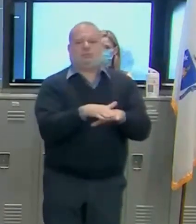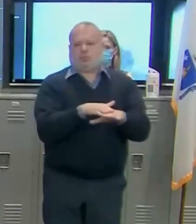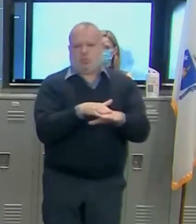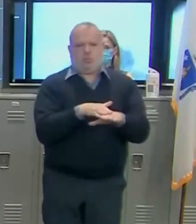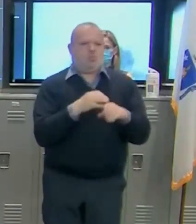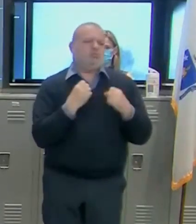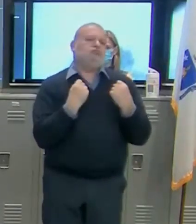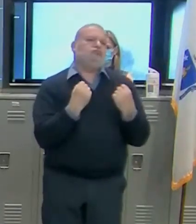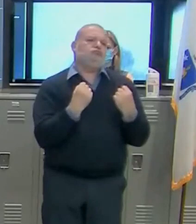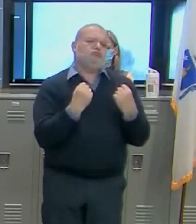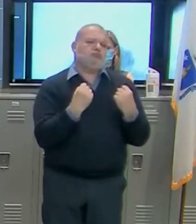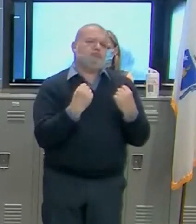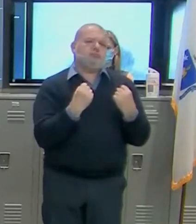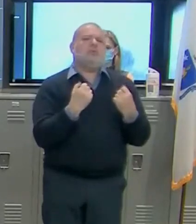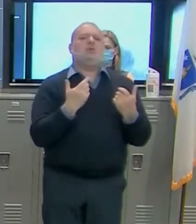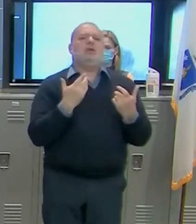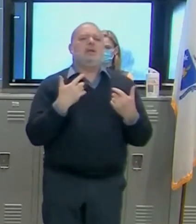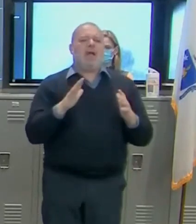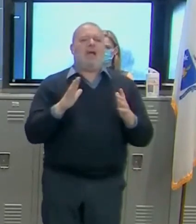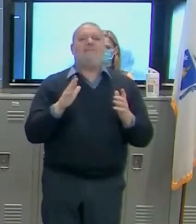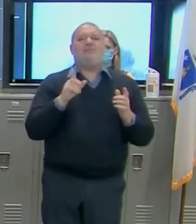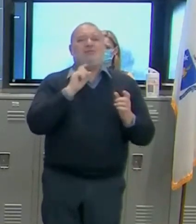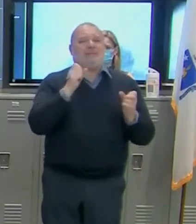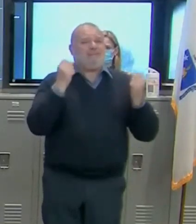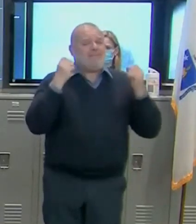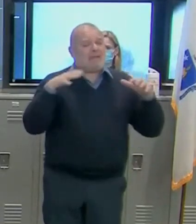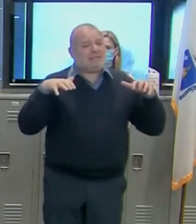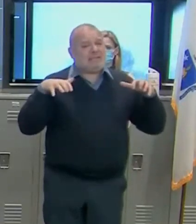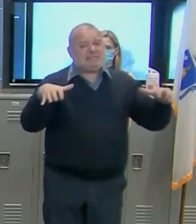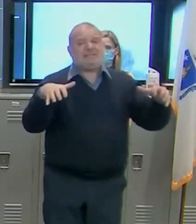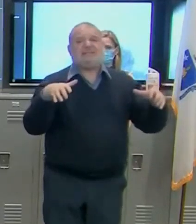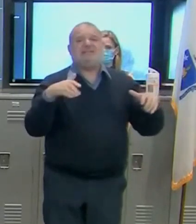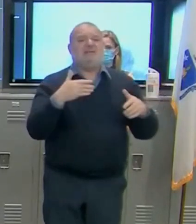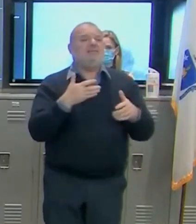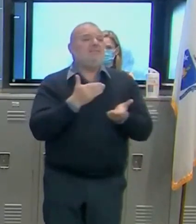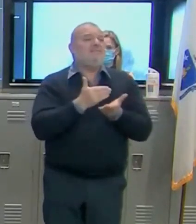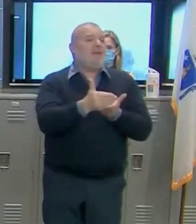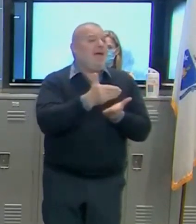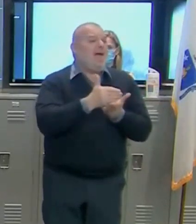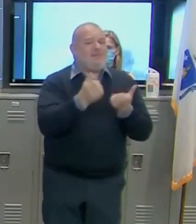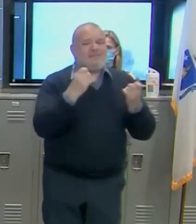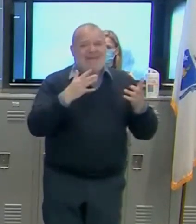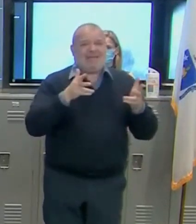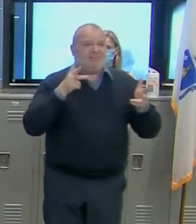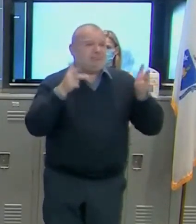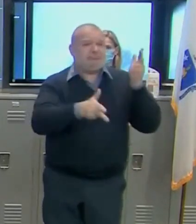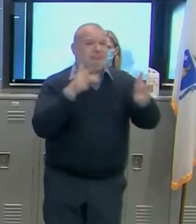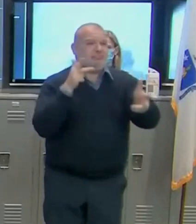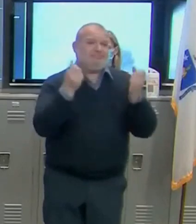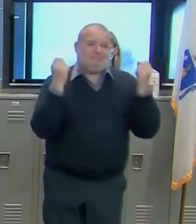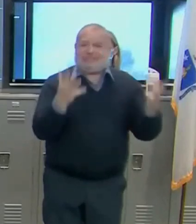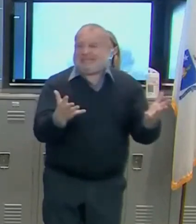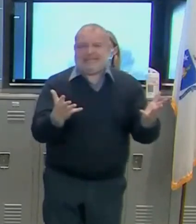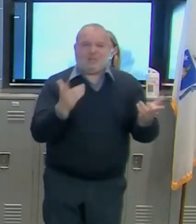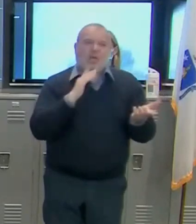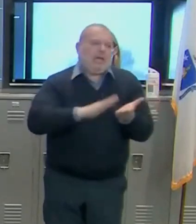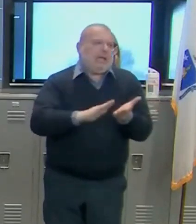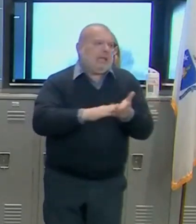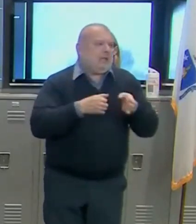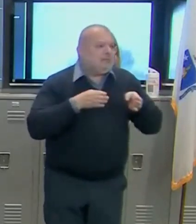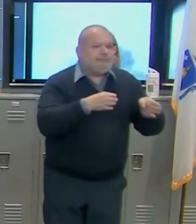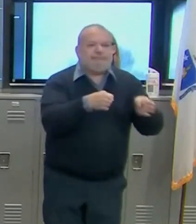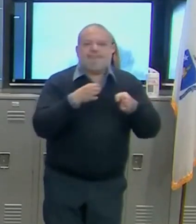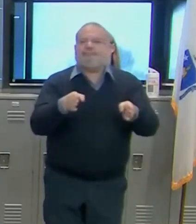there, a lot. I think in many respects, those folks will be out there all the way through the